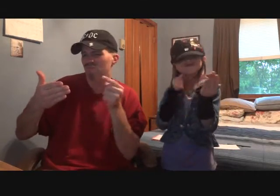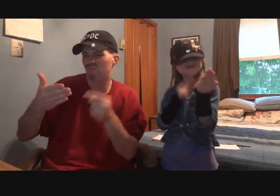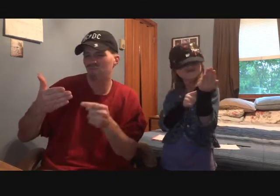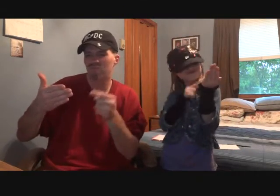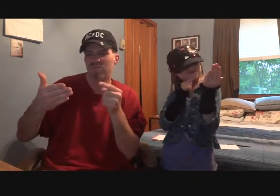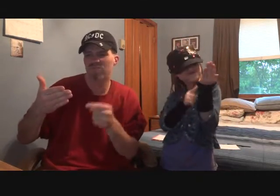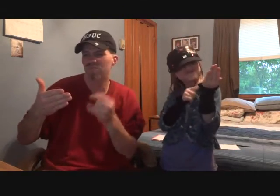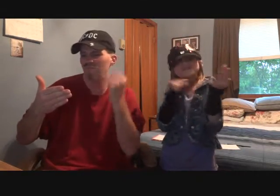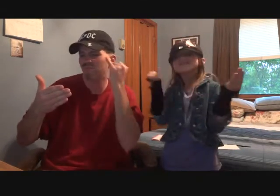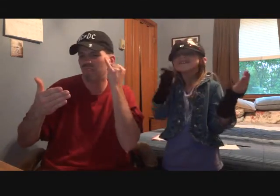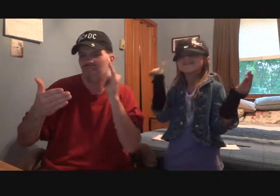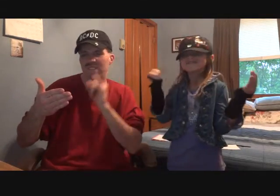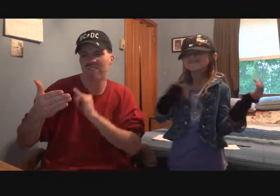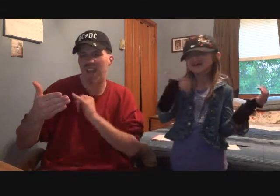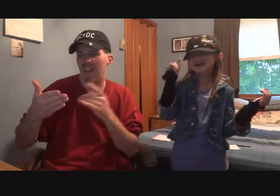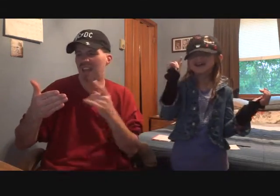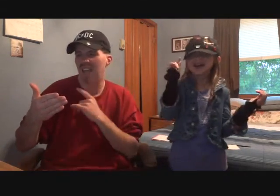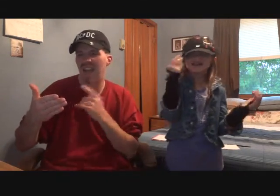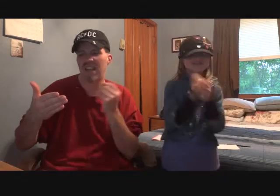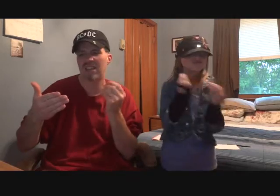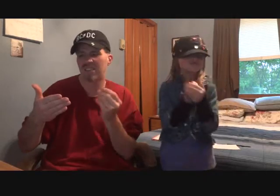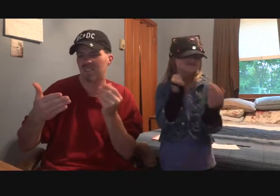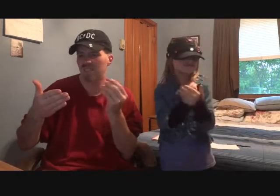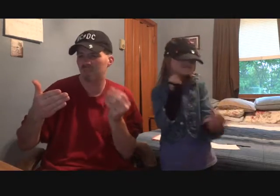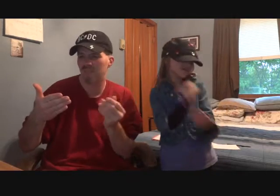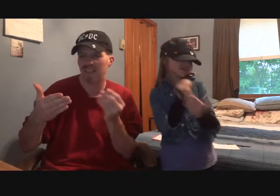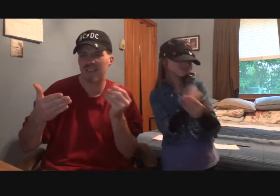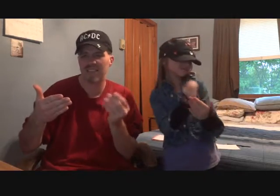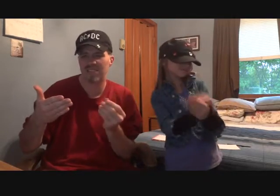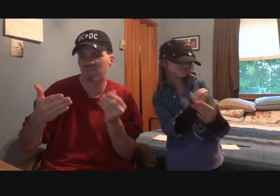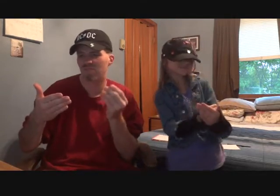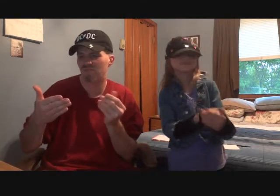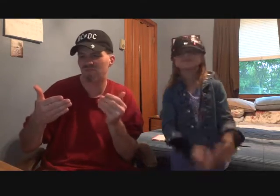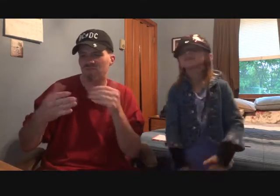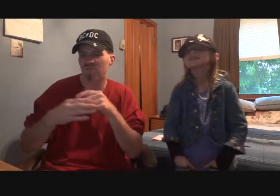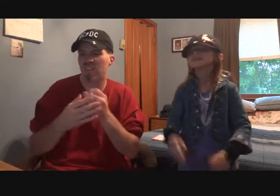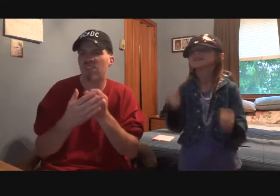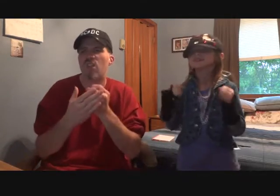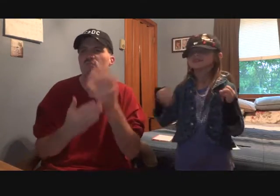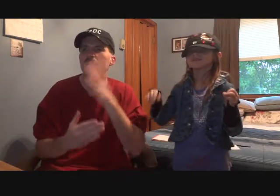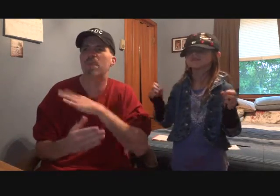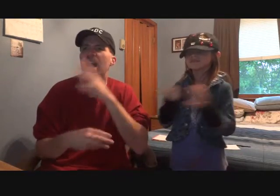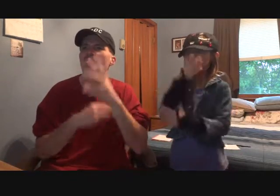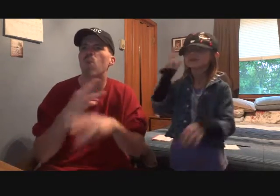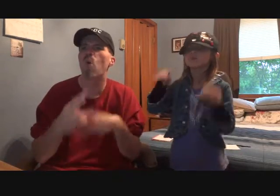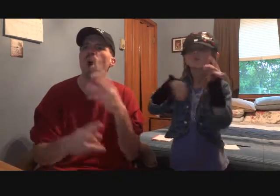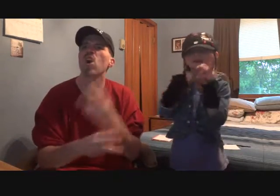do If I had a little Monday It's a rich man's club